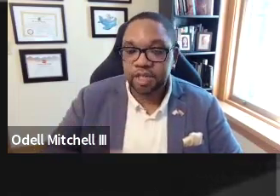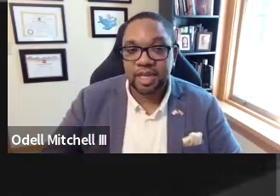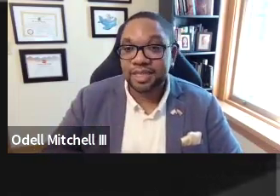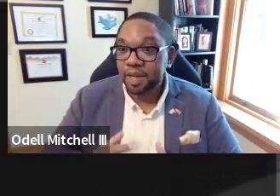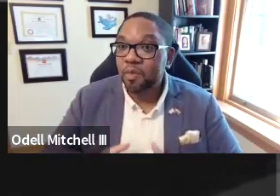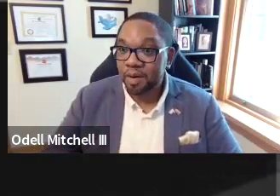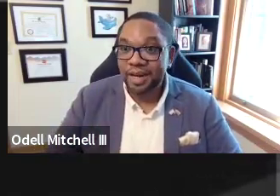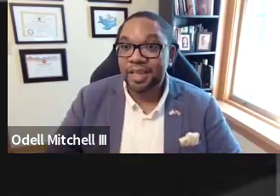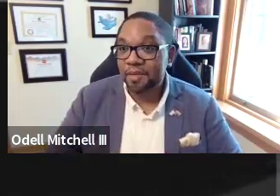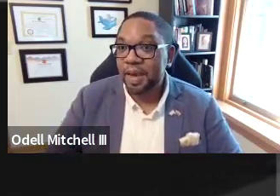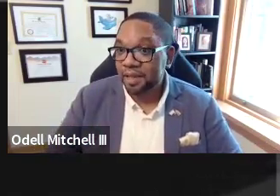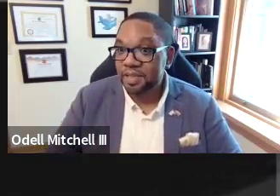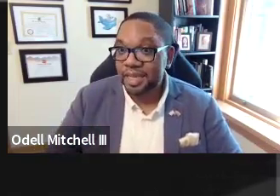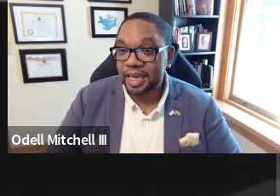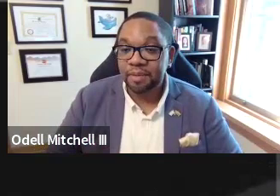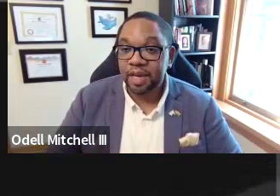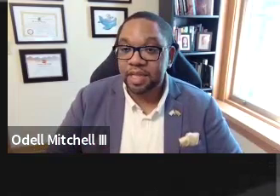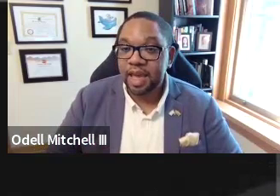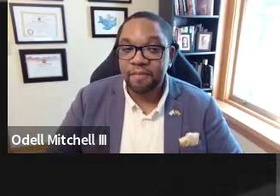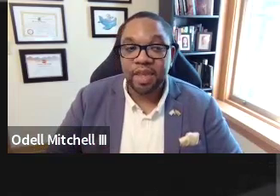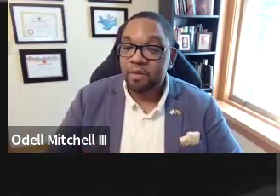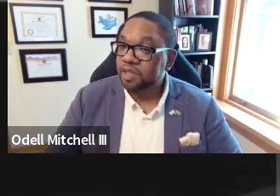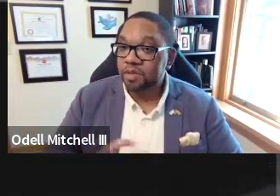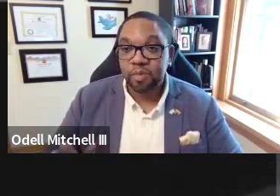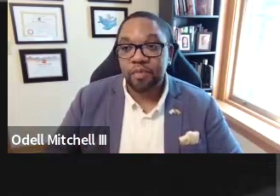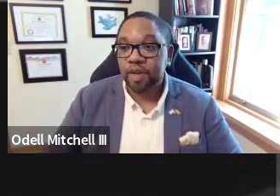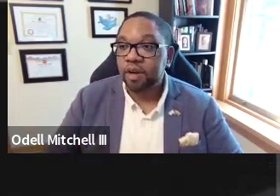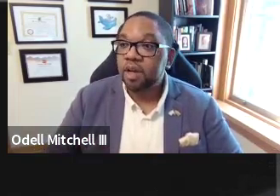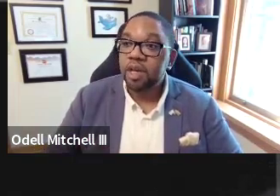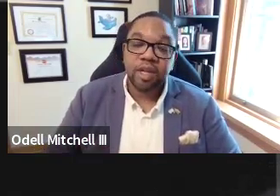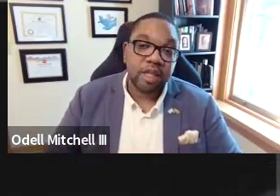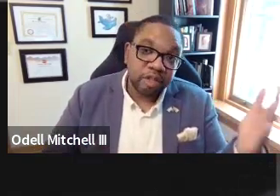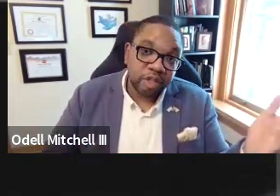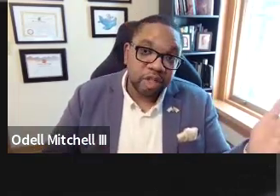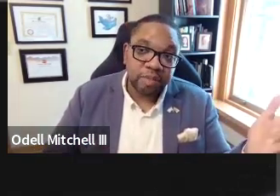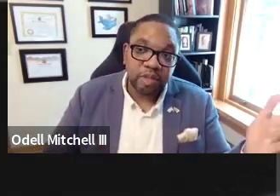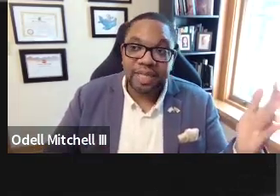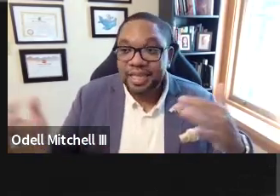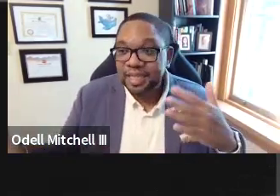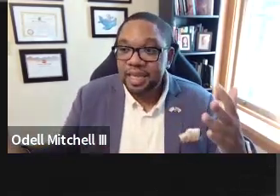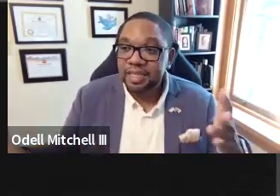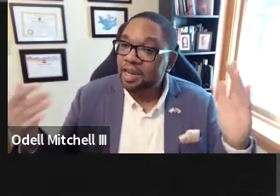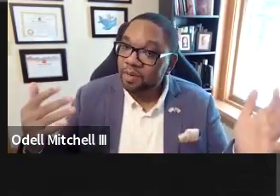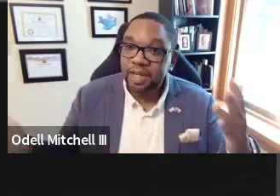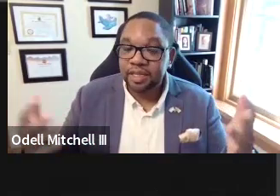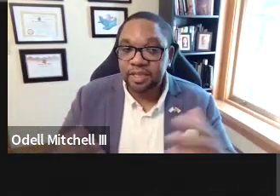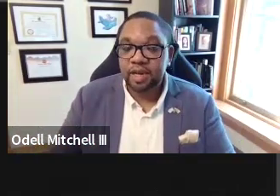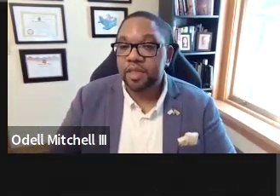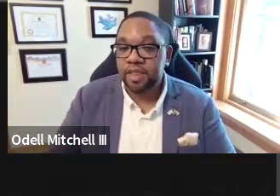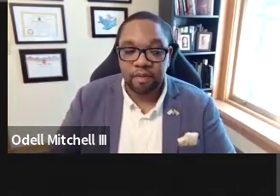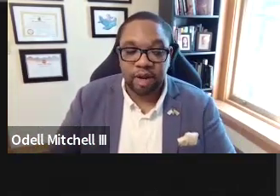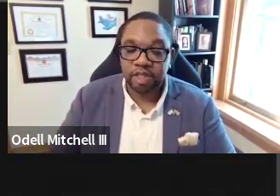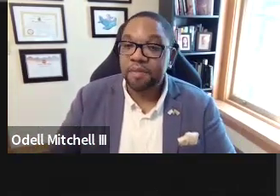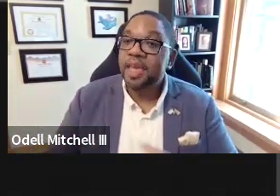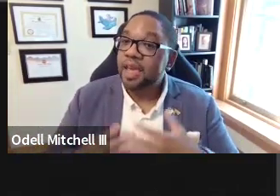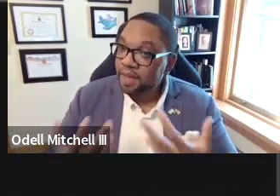I charge this, and being worried that you might lose the gig because of that, which is a real fear, you say, I usually charge between this and this, and I'd really like to stay